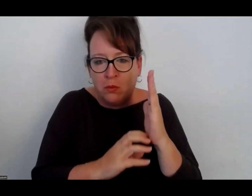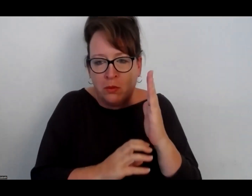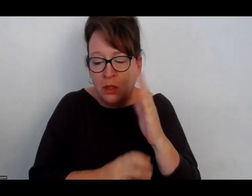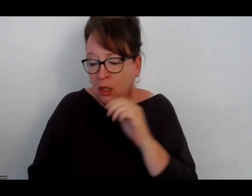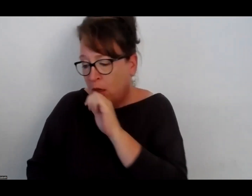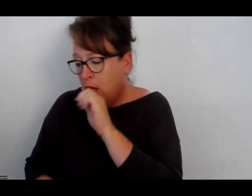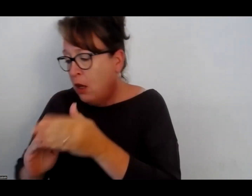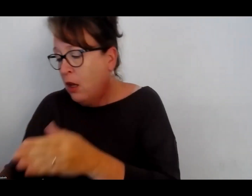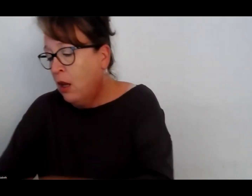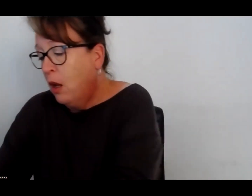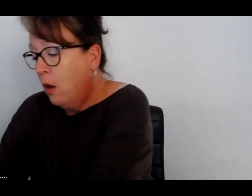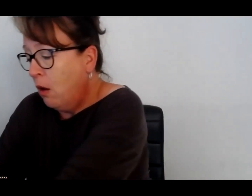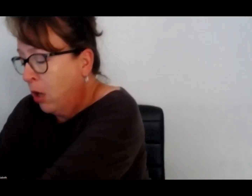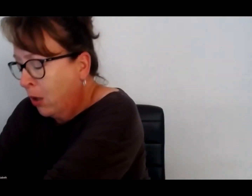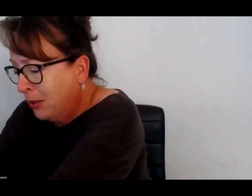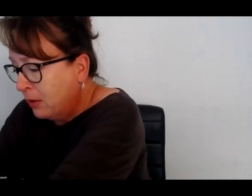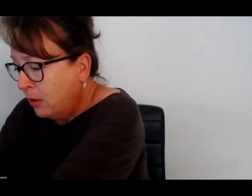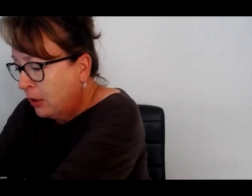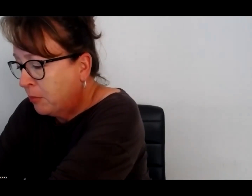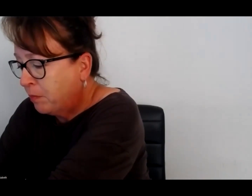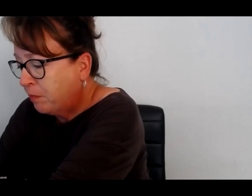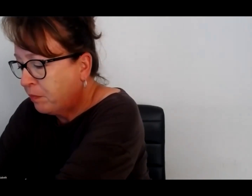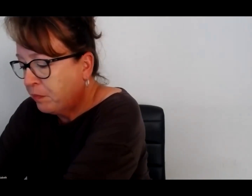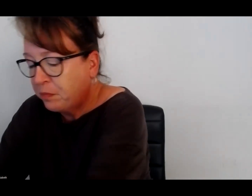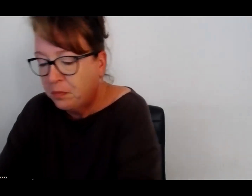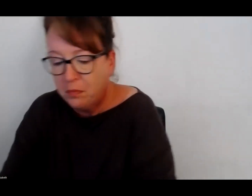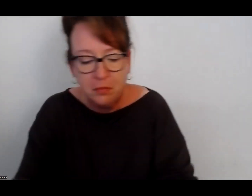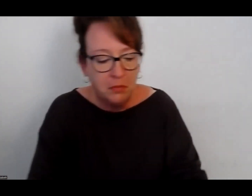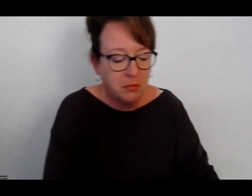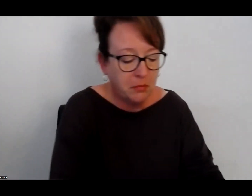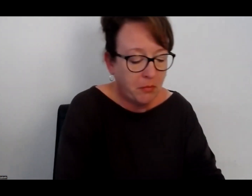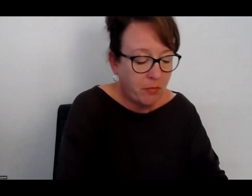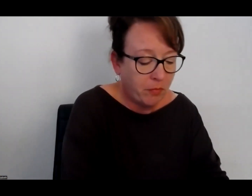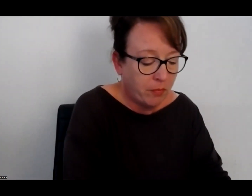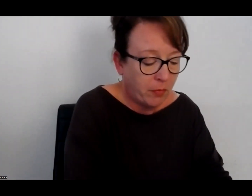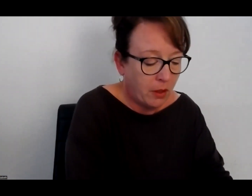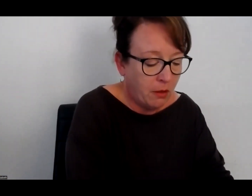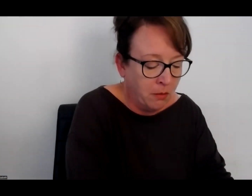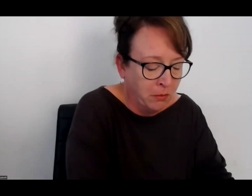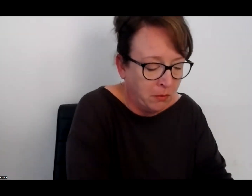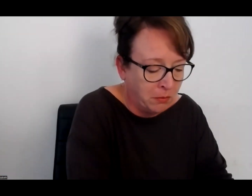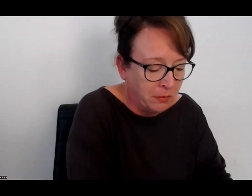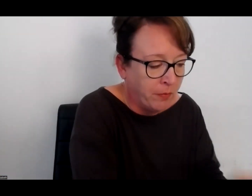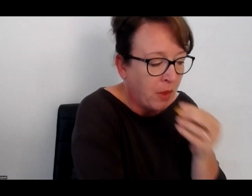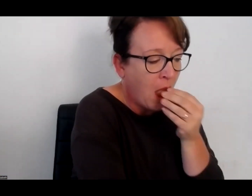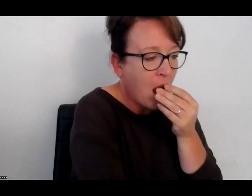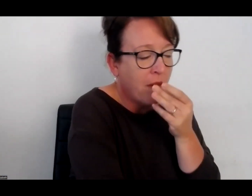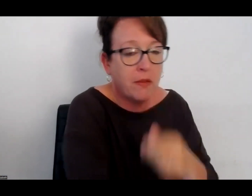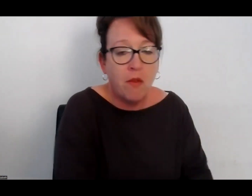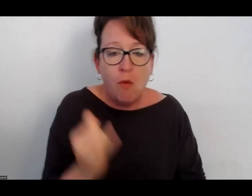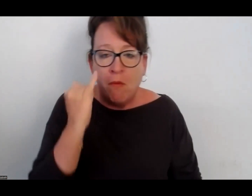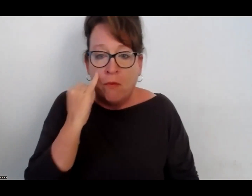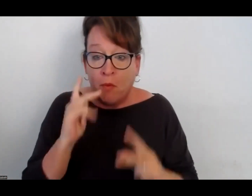have in not being able to go back and forth. But I will, Kessel, if there are folks with